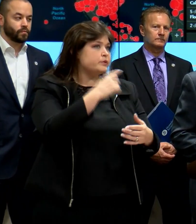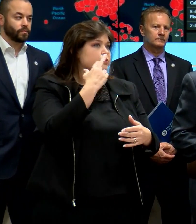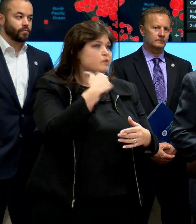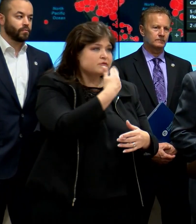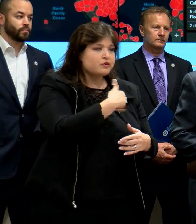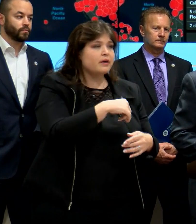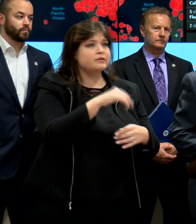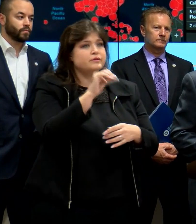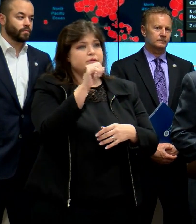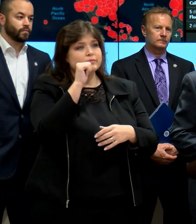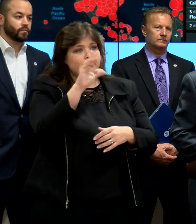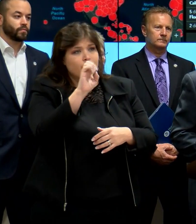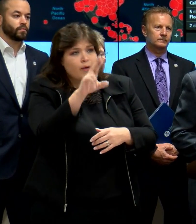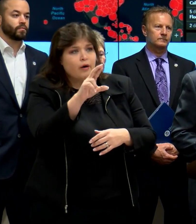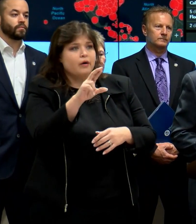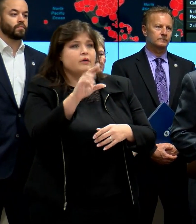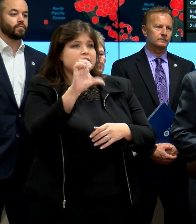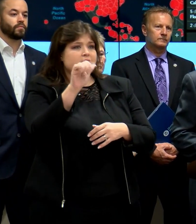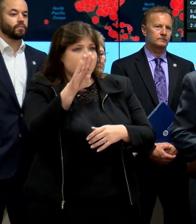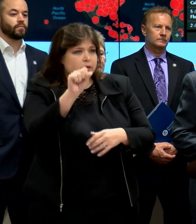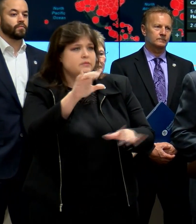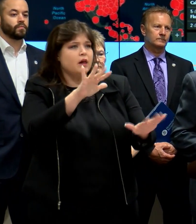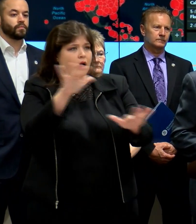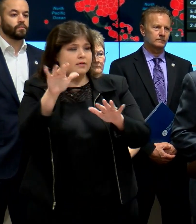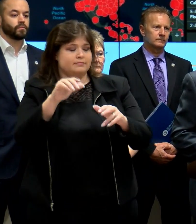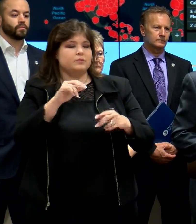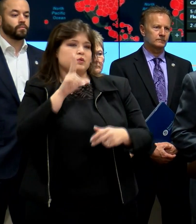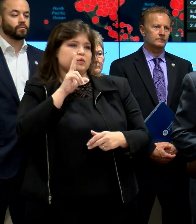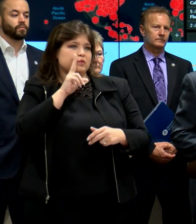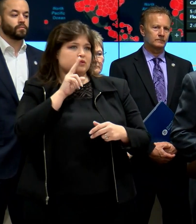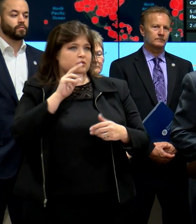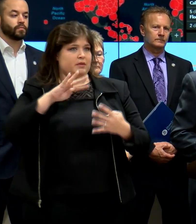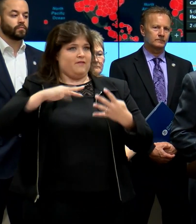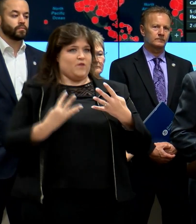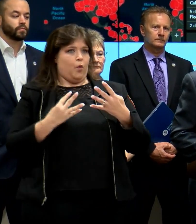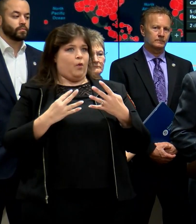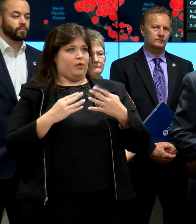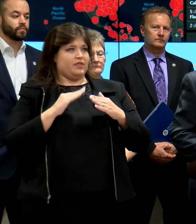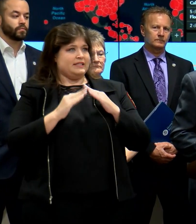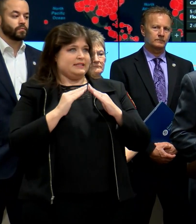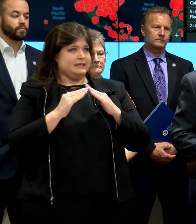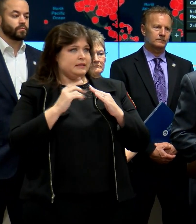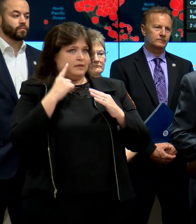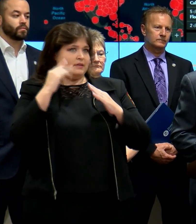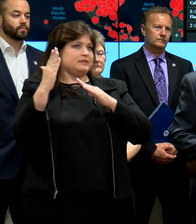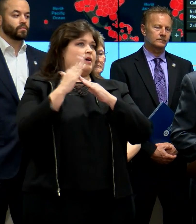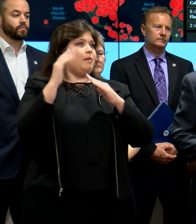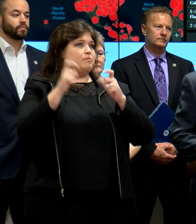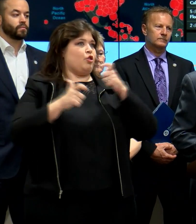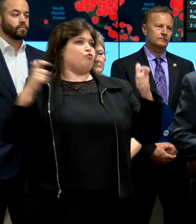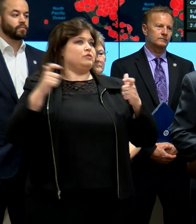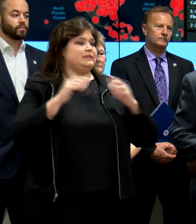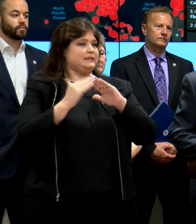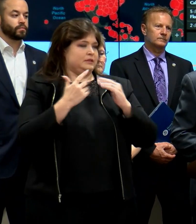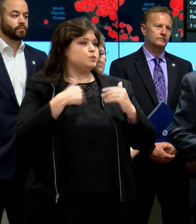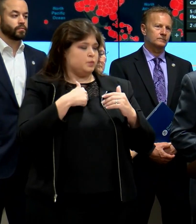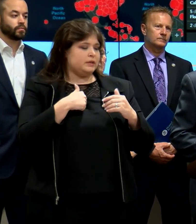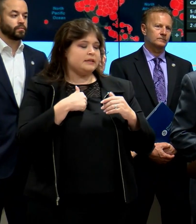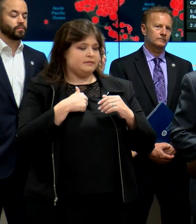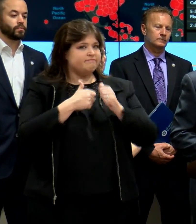already. Houston, of course, will be the fourth city of the top 4 in doing that. And the period of suspension